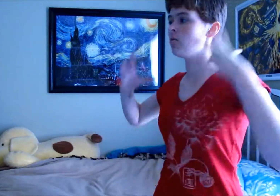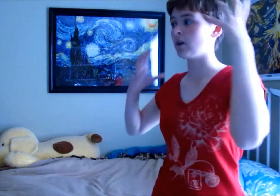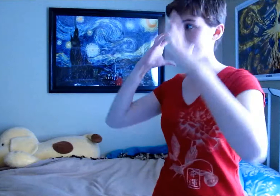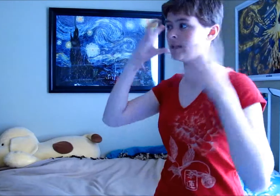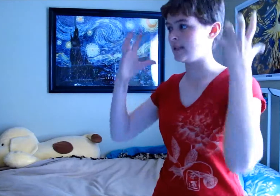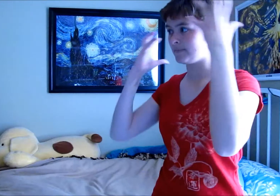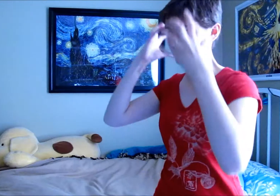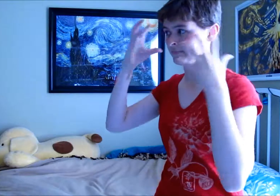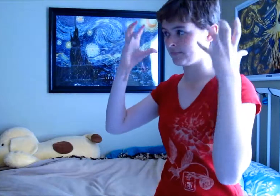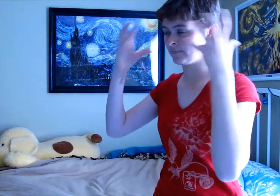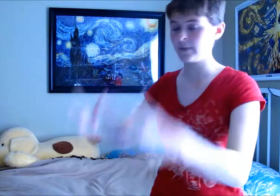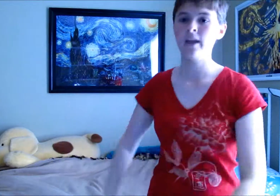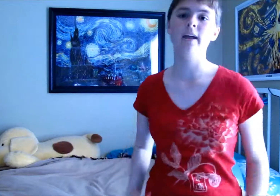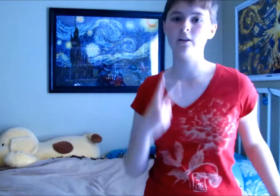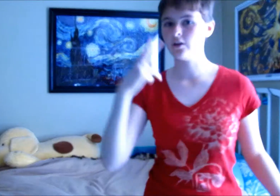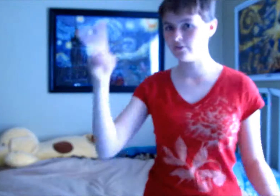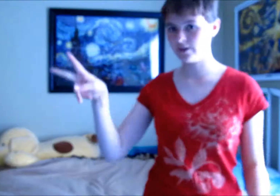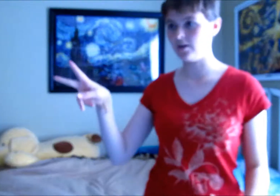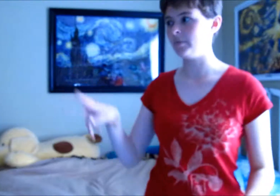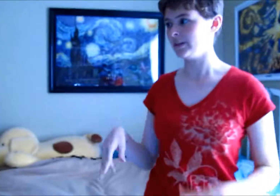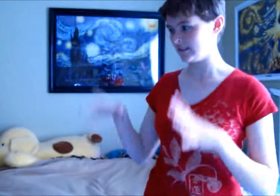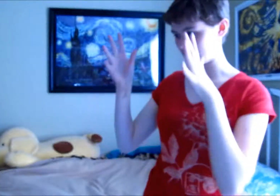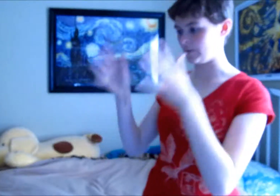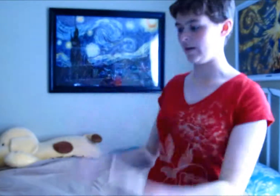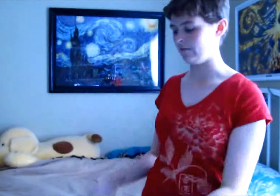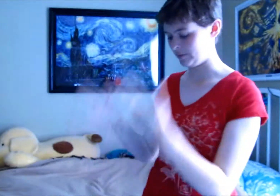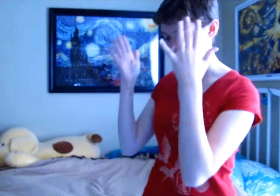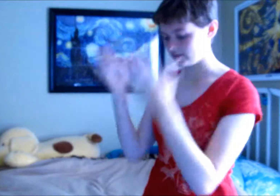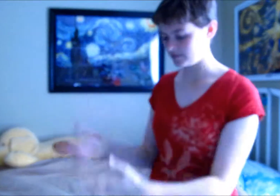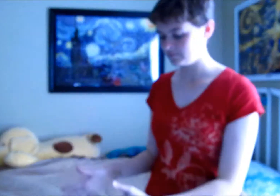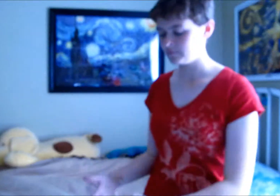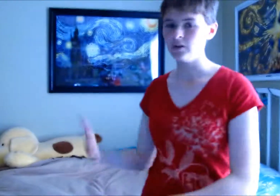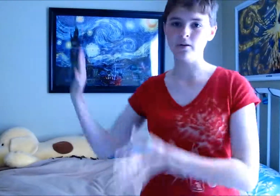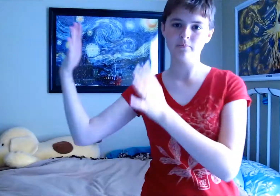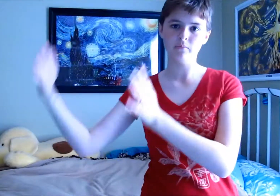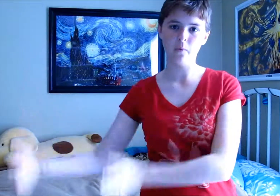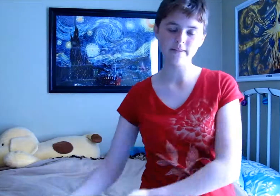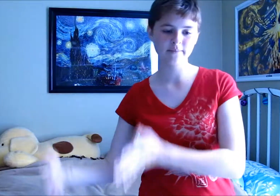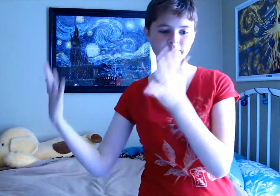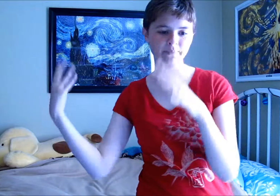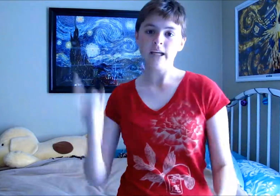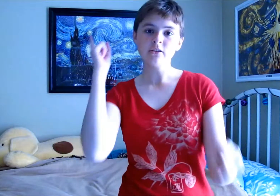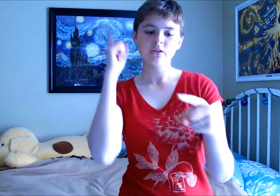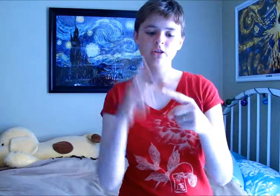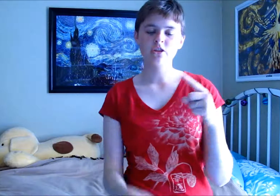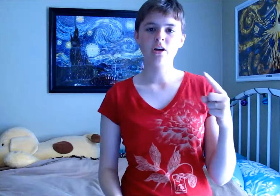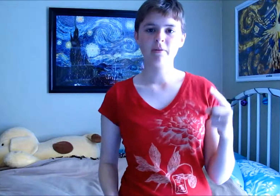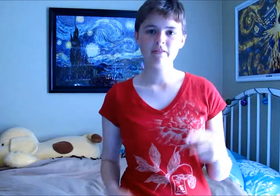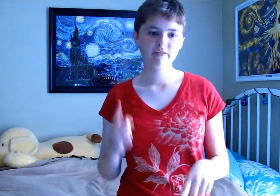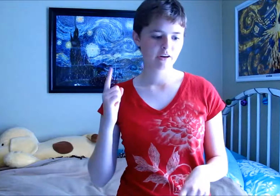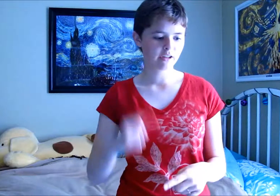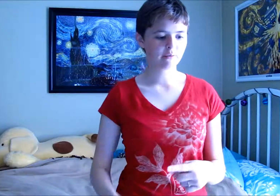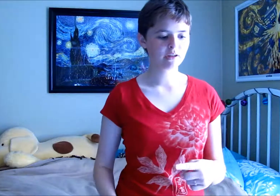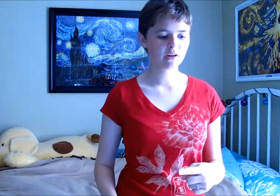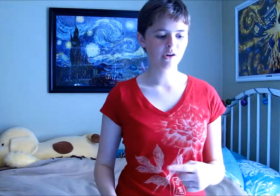are crazy? And I look over here because that's where Elphaba is, or was. Can't you just chop off your finger like we did